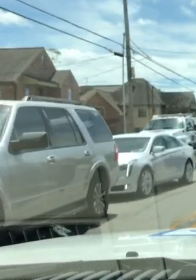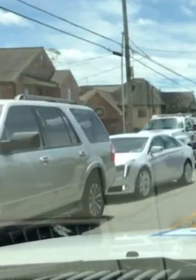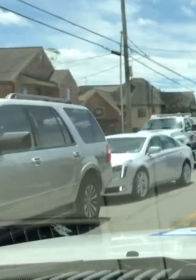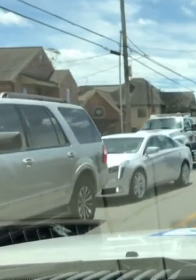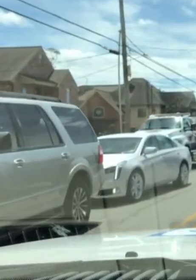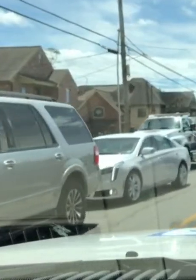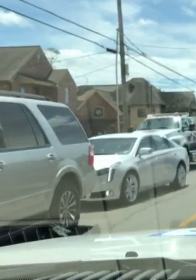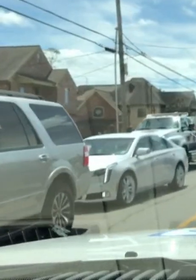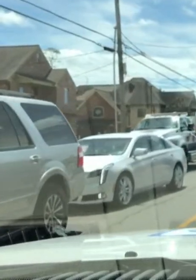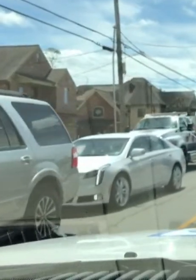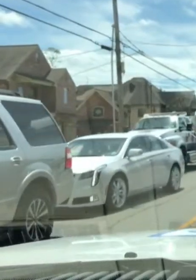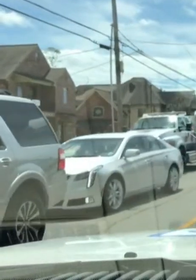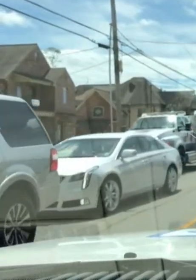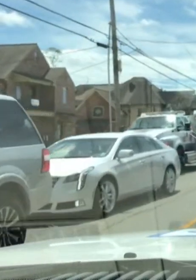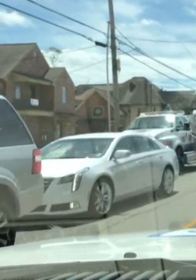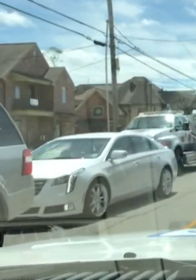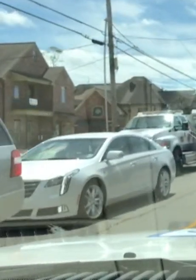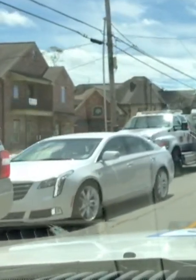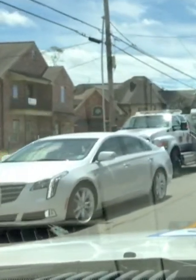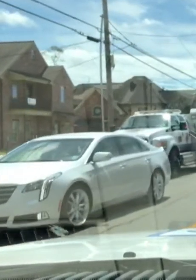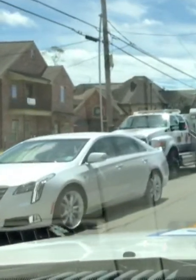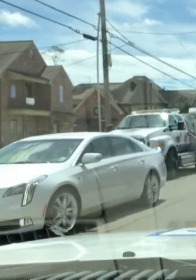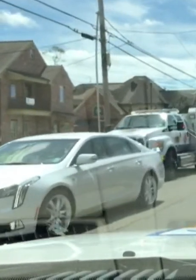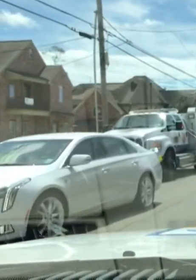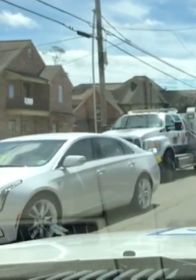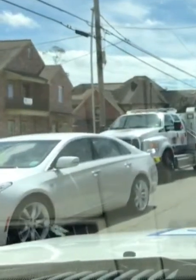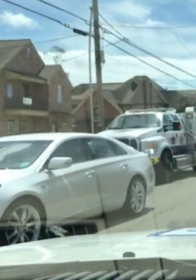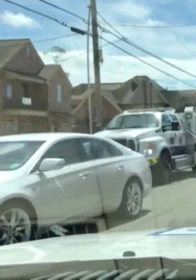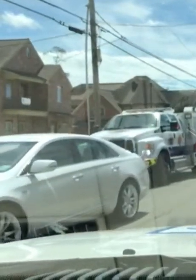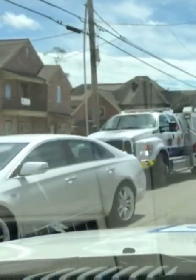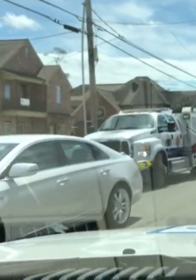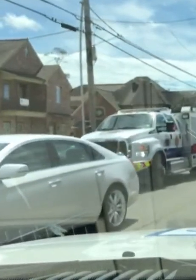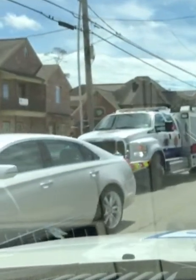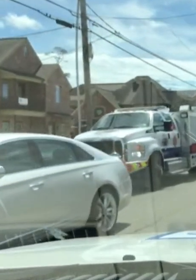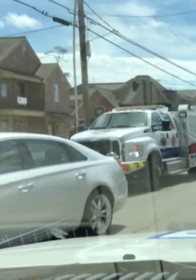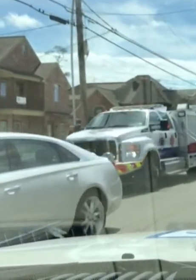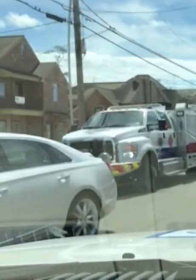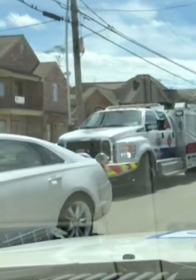A lot of disaster recovery services in place too.